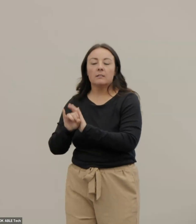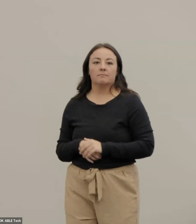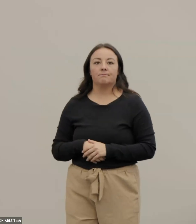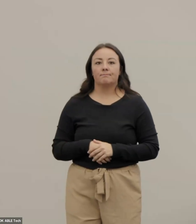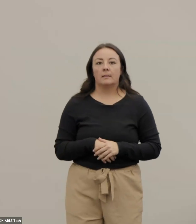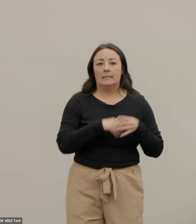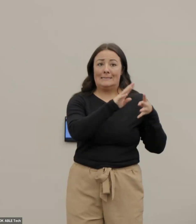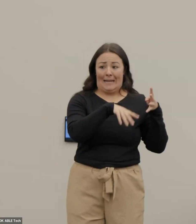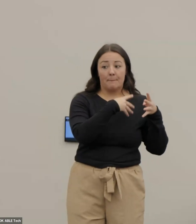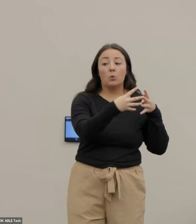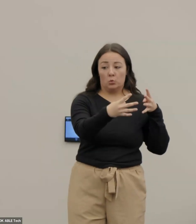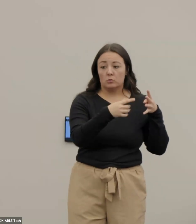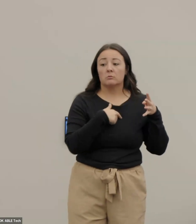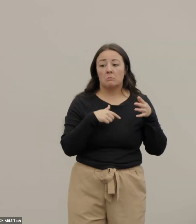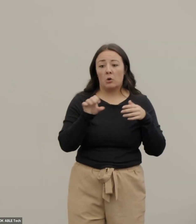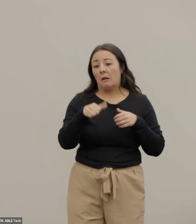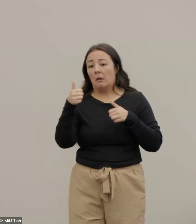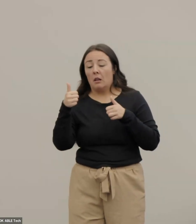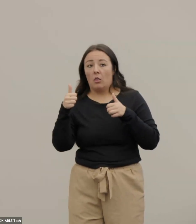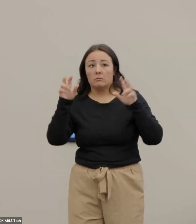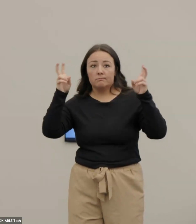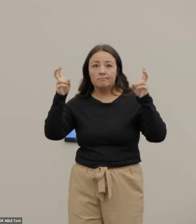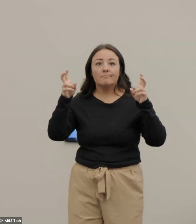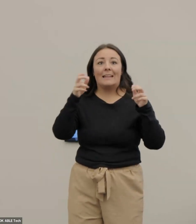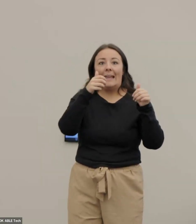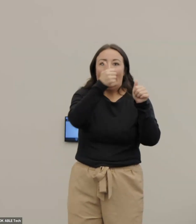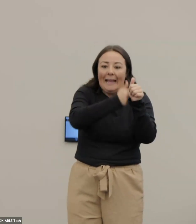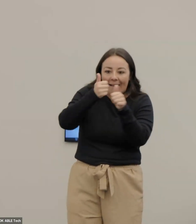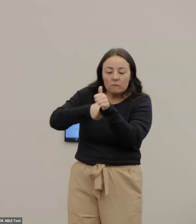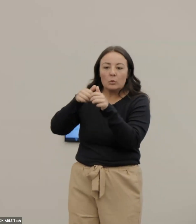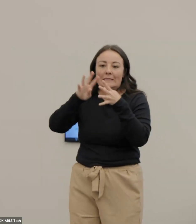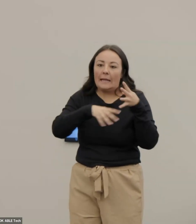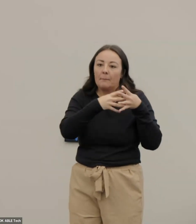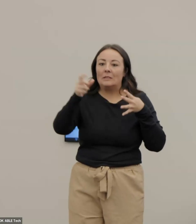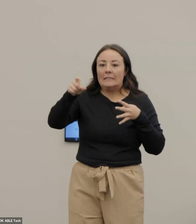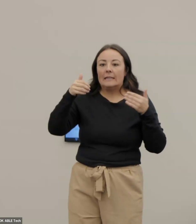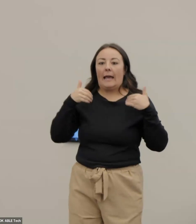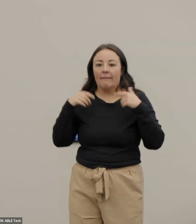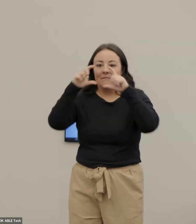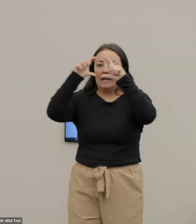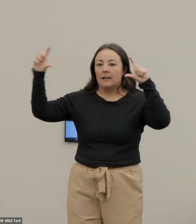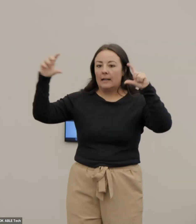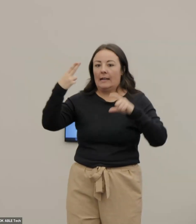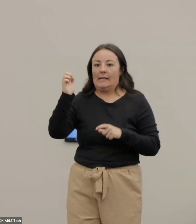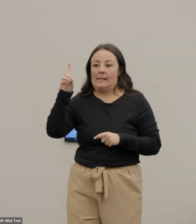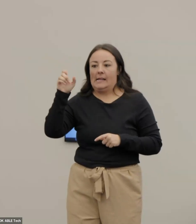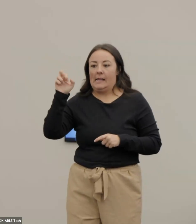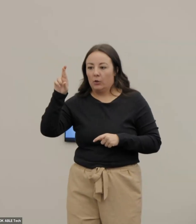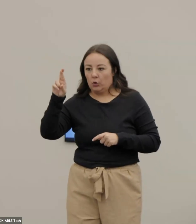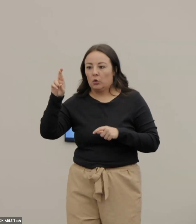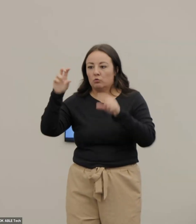one. Every table should have a header row. If your table doesn't have a header row, it's wrong.